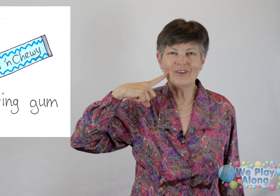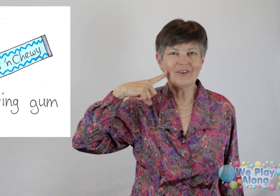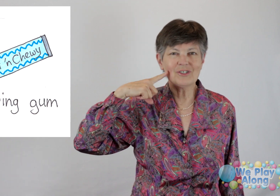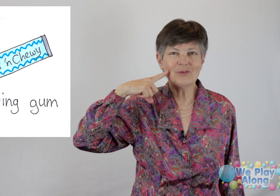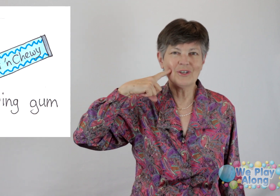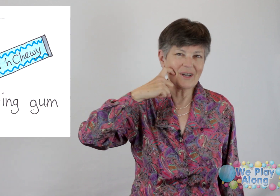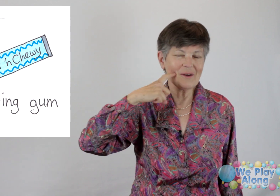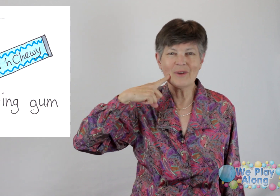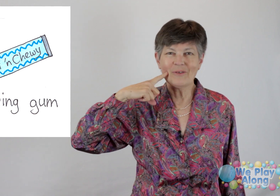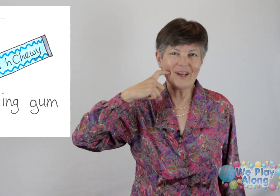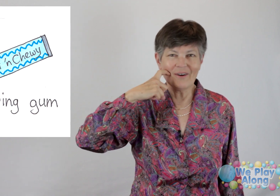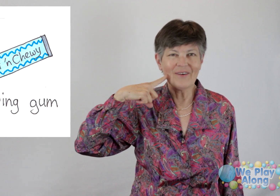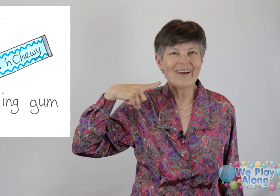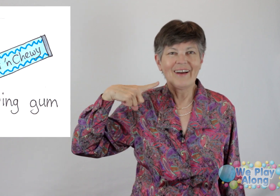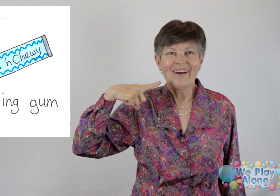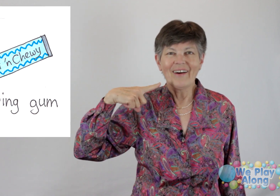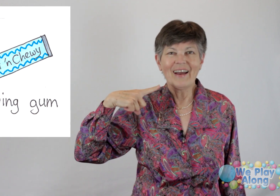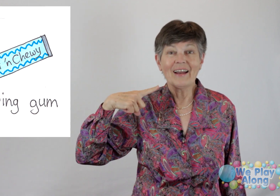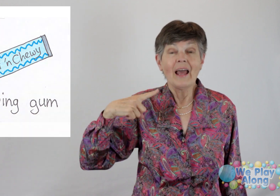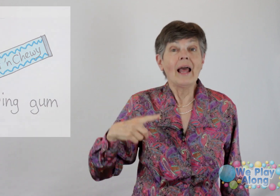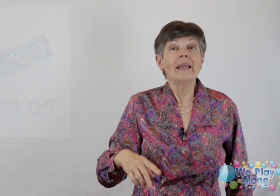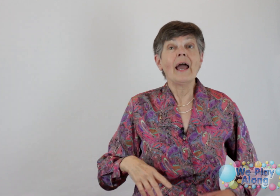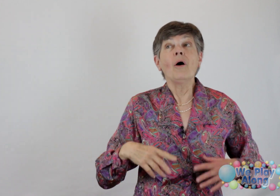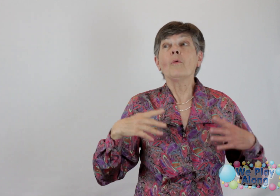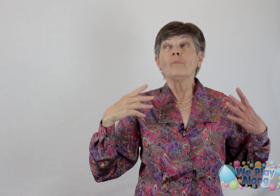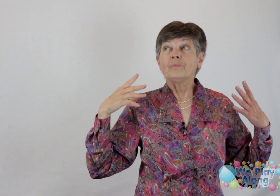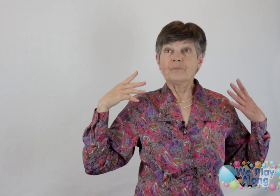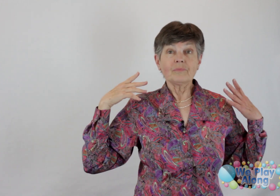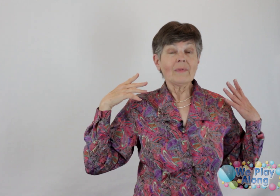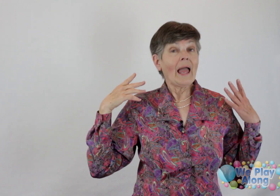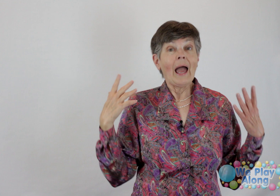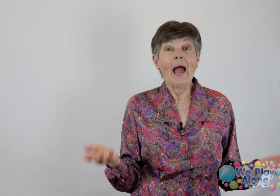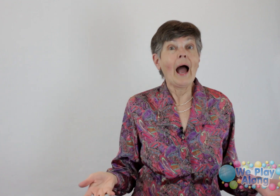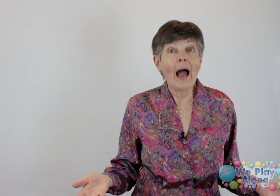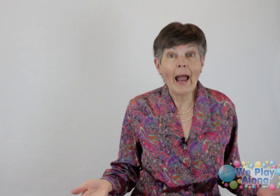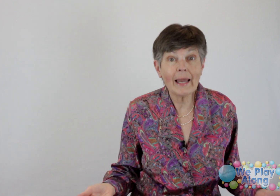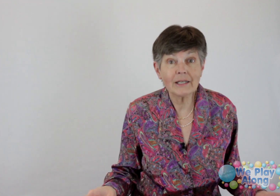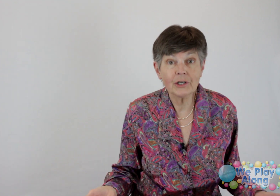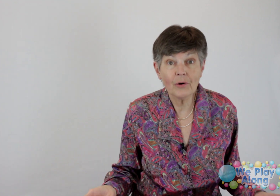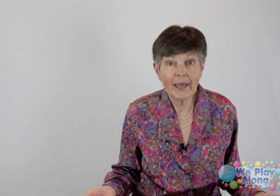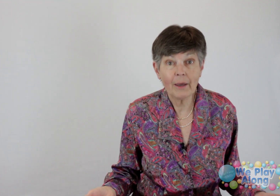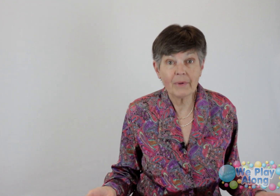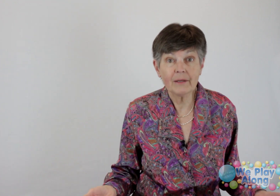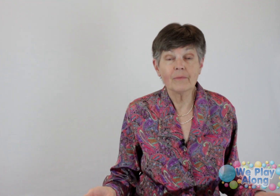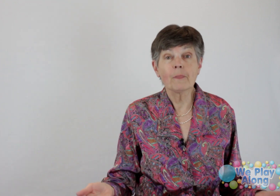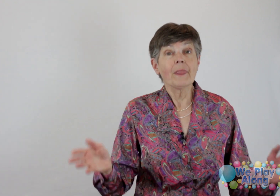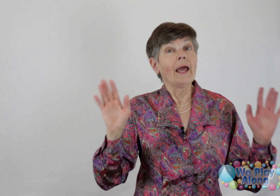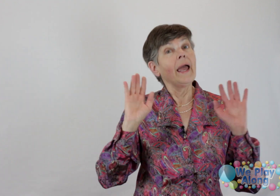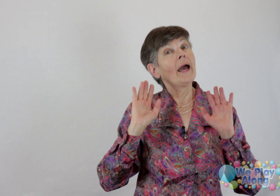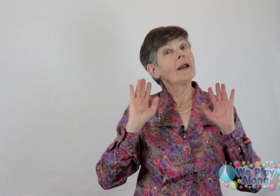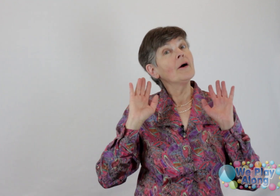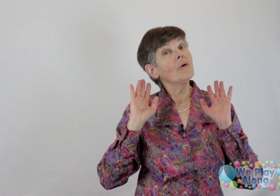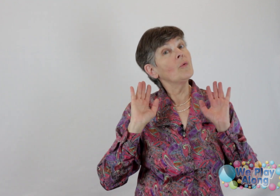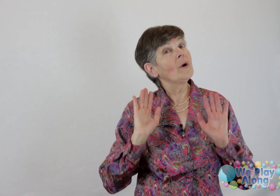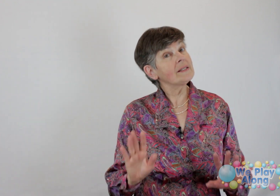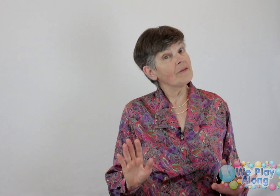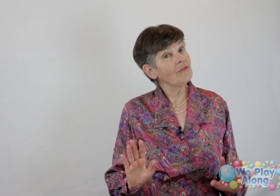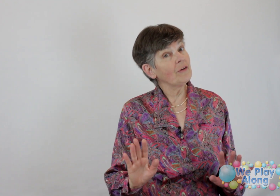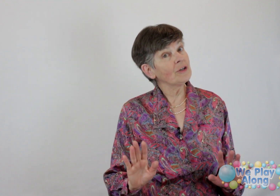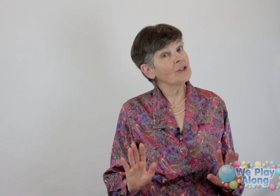or chewing your gum, here we go, right? Now, I like to go camping, and what's the favorite